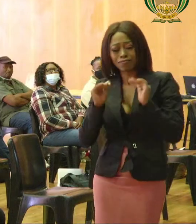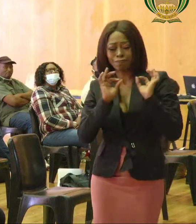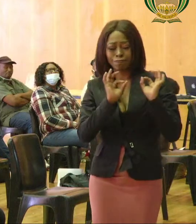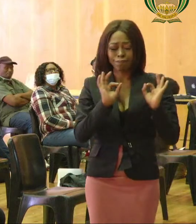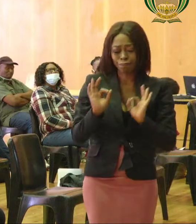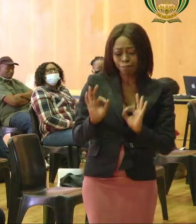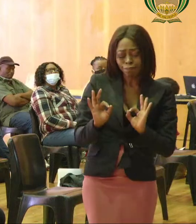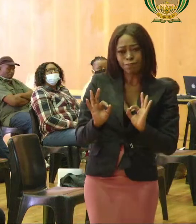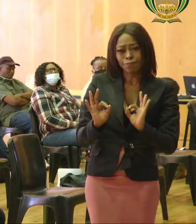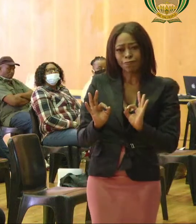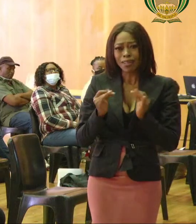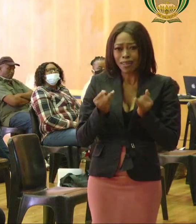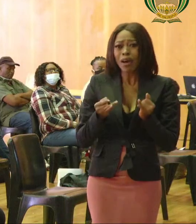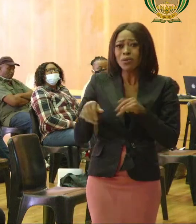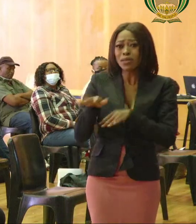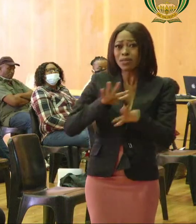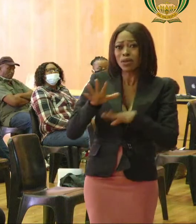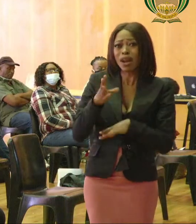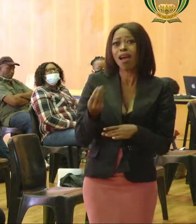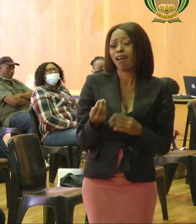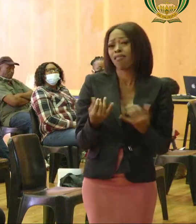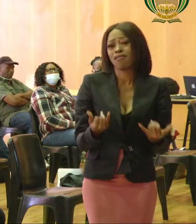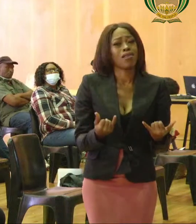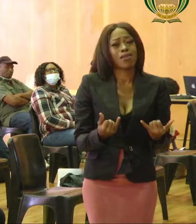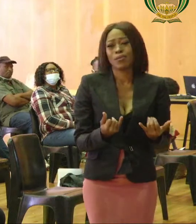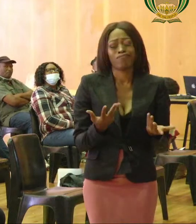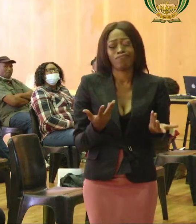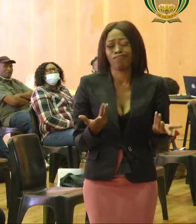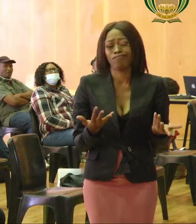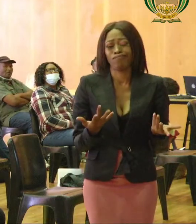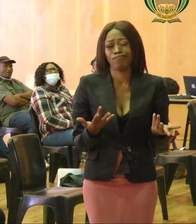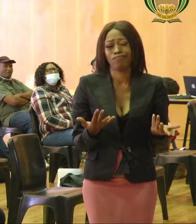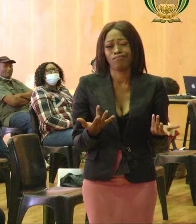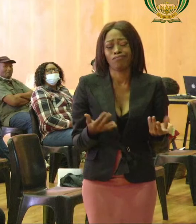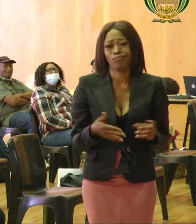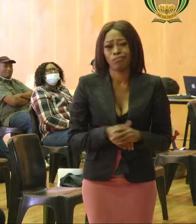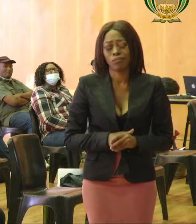regard to the current statutes which they're supposed to champion.